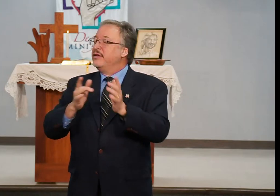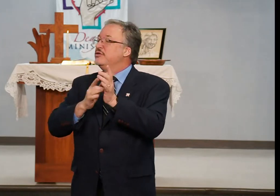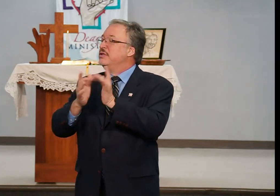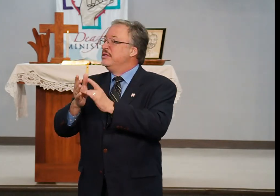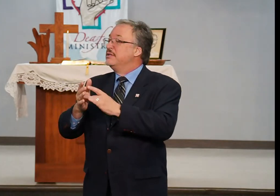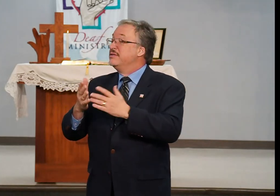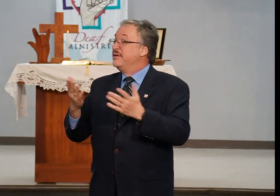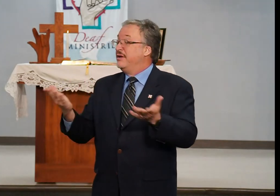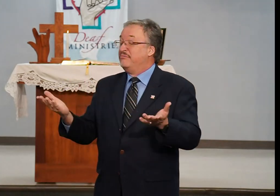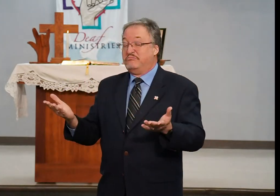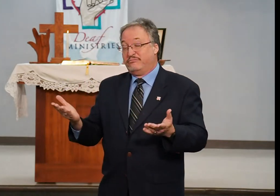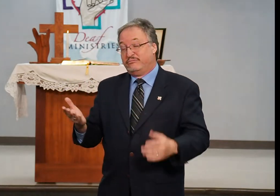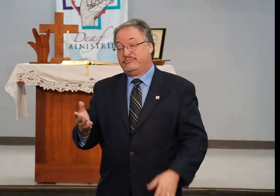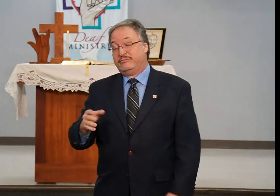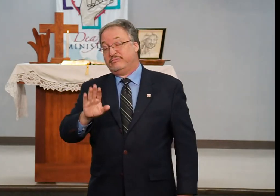the sins of this woman.